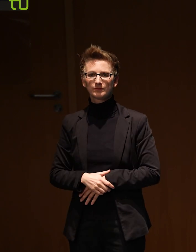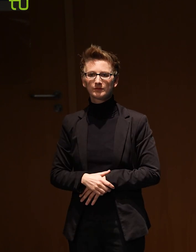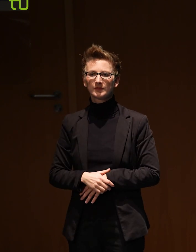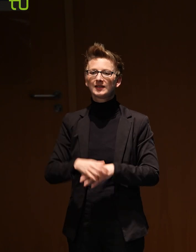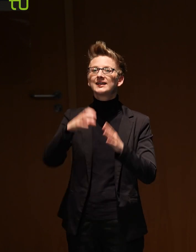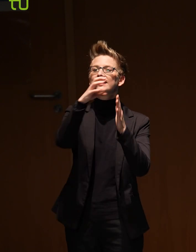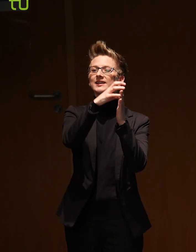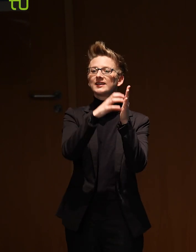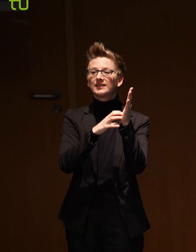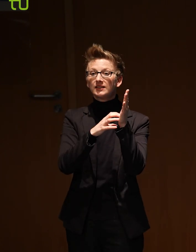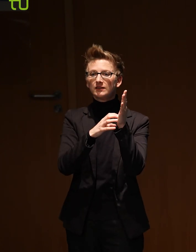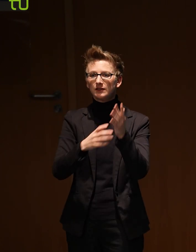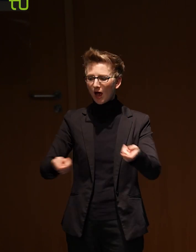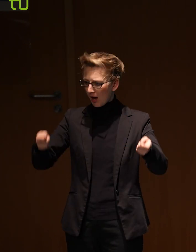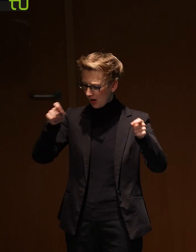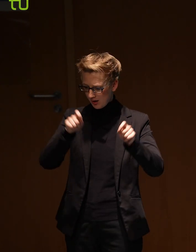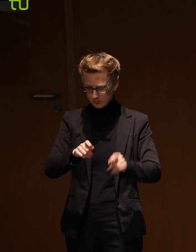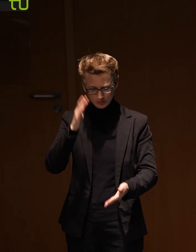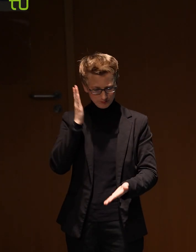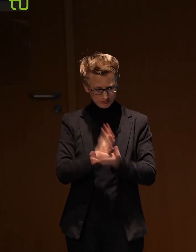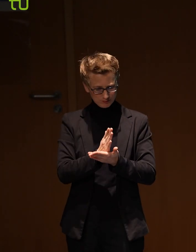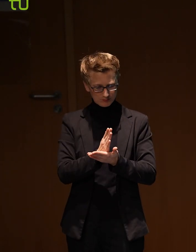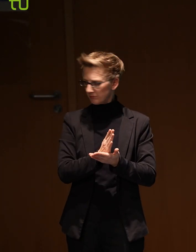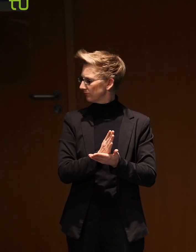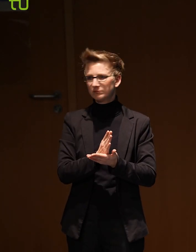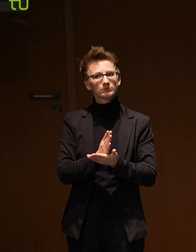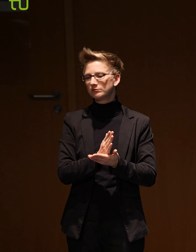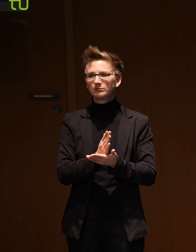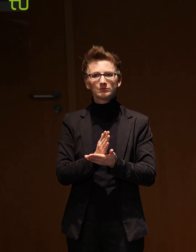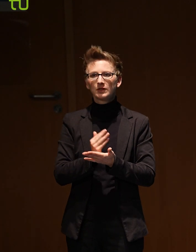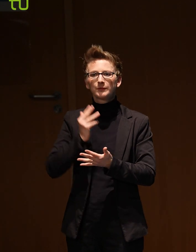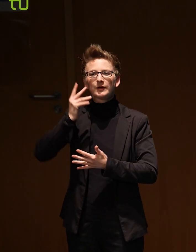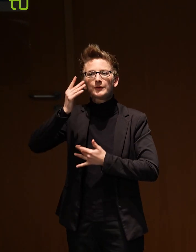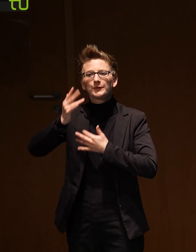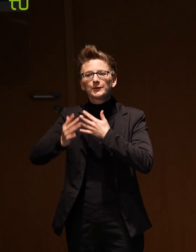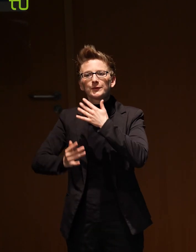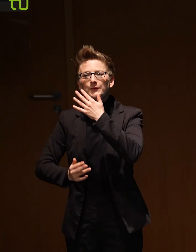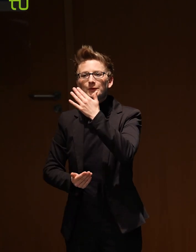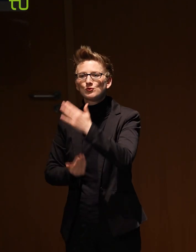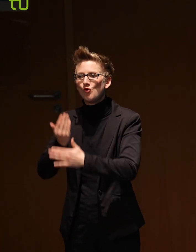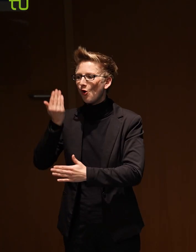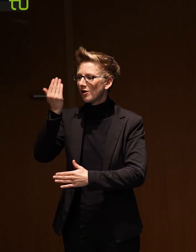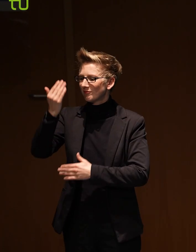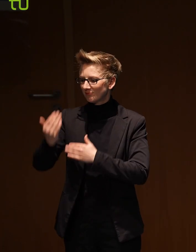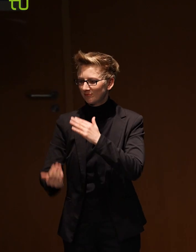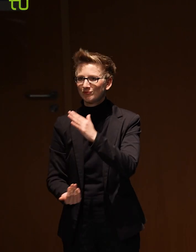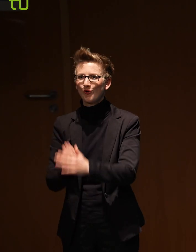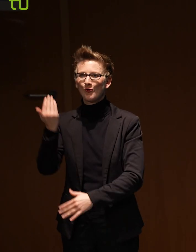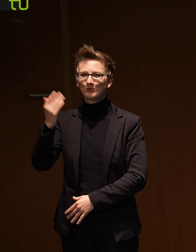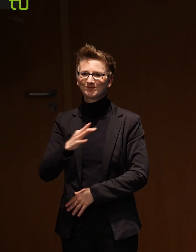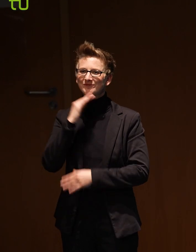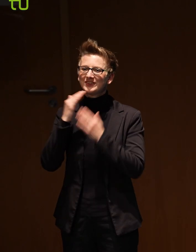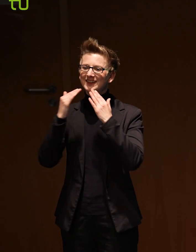nie abgeschlossen, sondern vielmehr immer ein Anfang. Dankeschön.